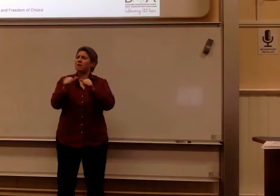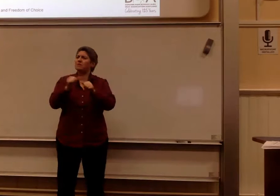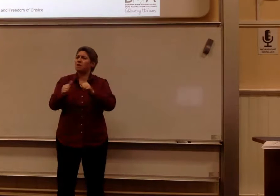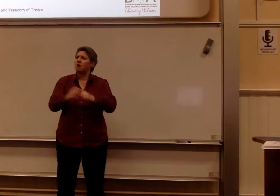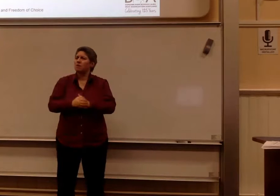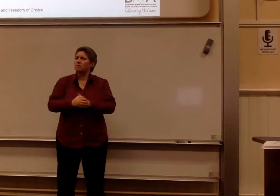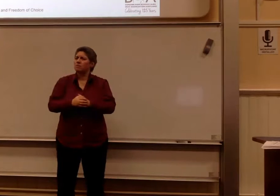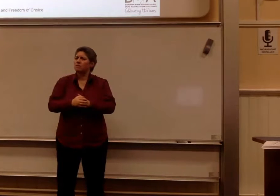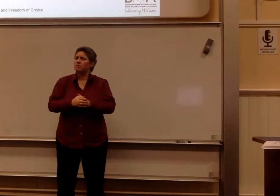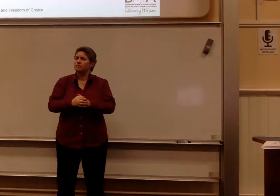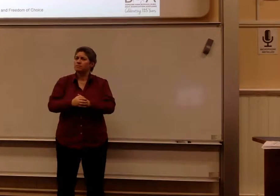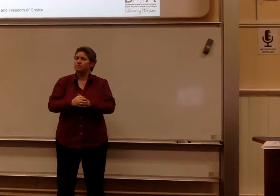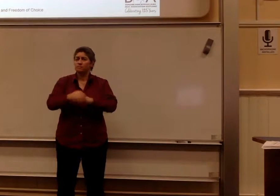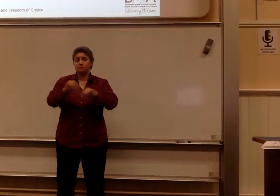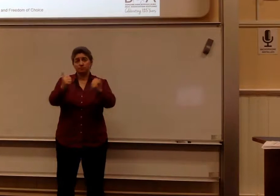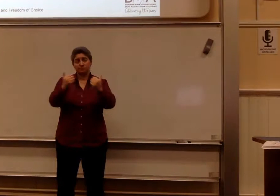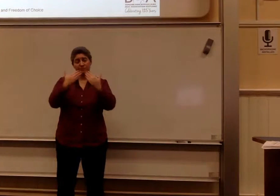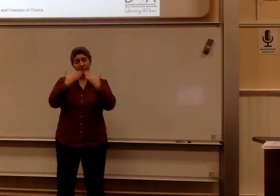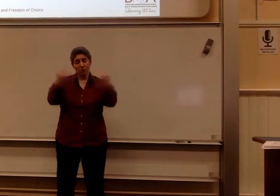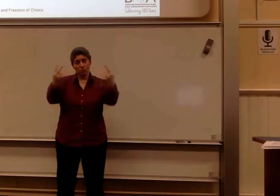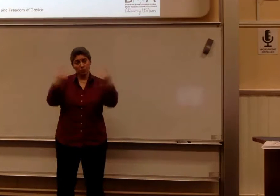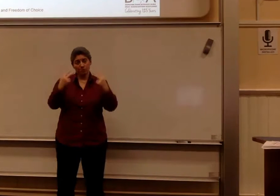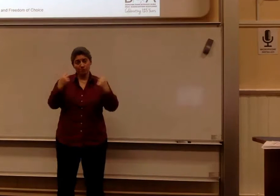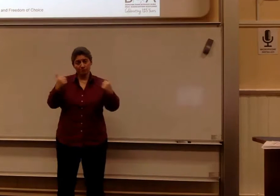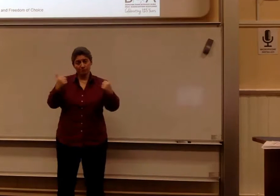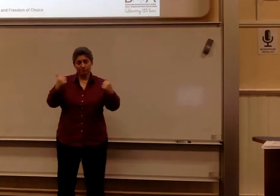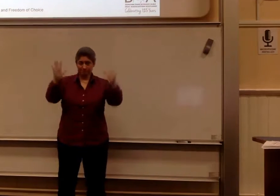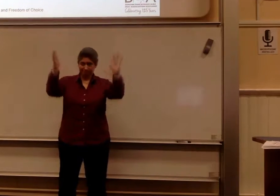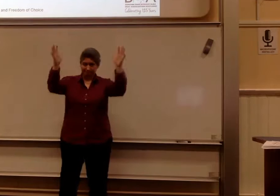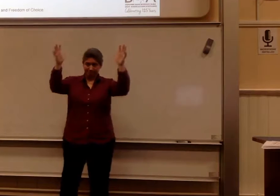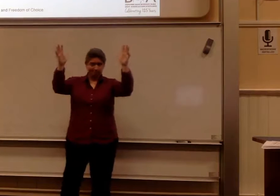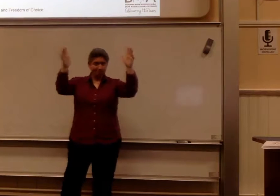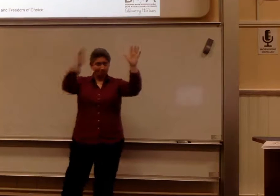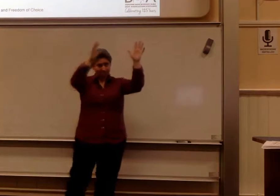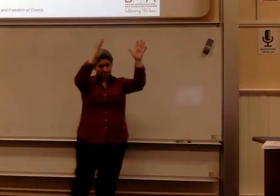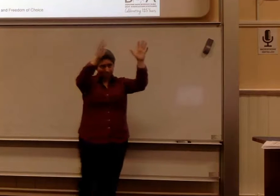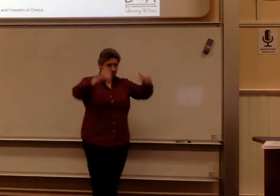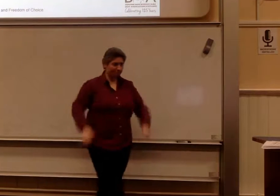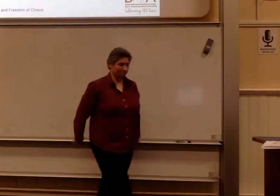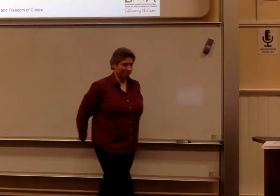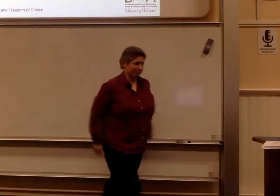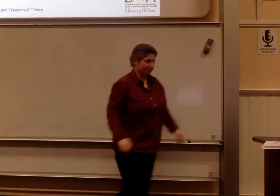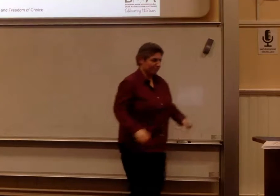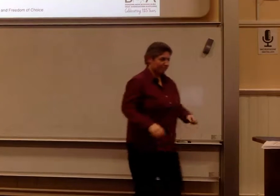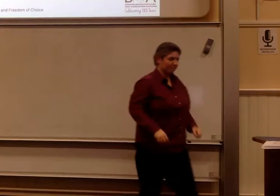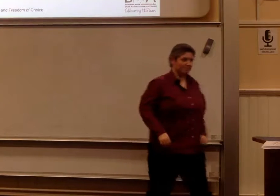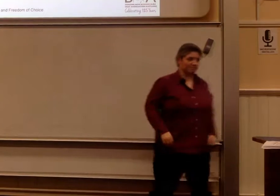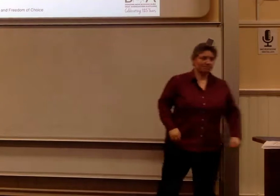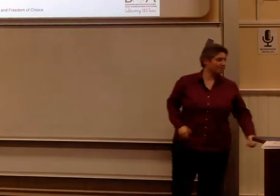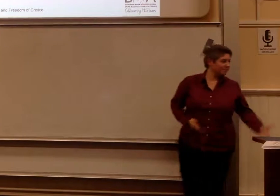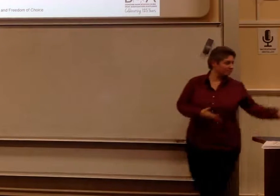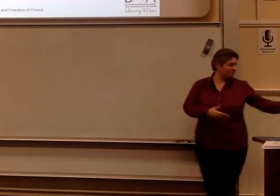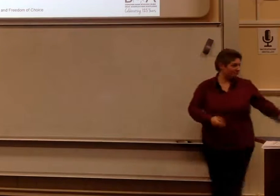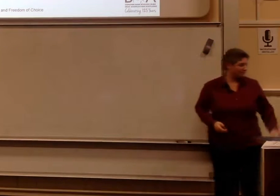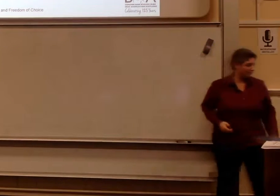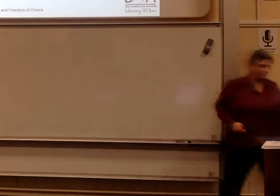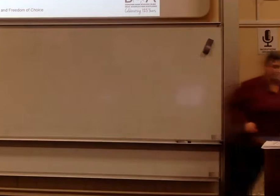meetings, there'll be discussions. The more engagement, the better. Thank you so